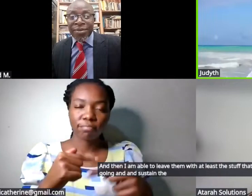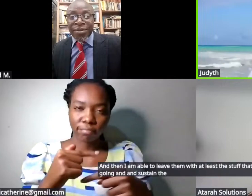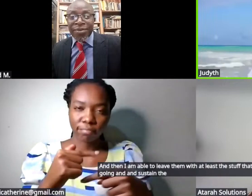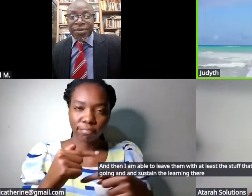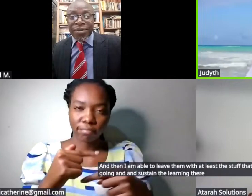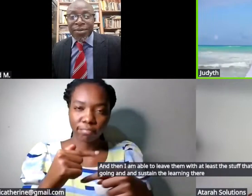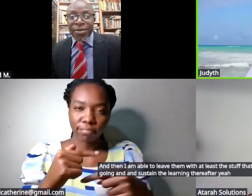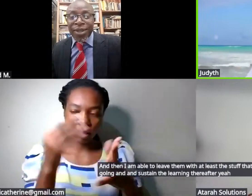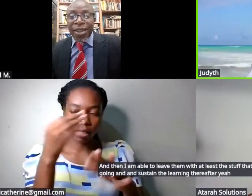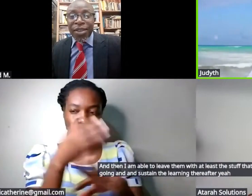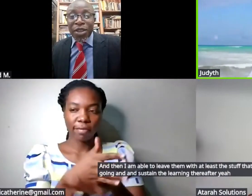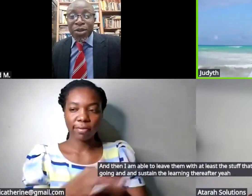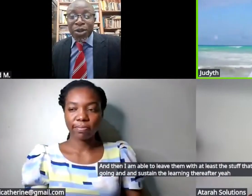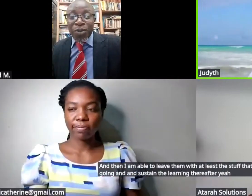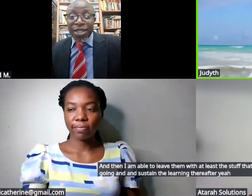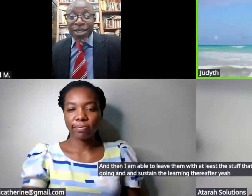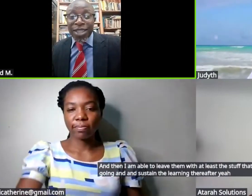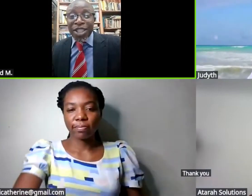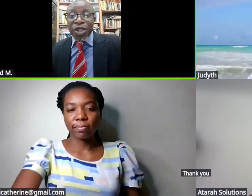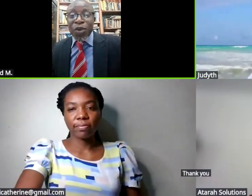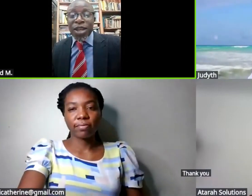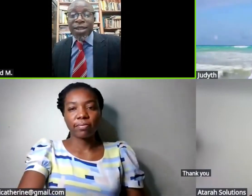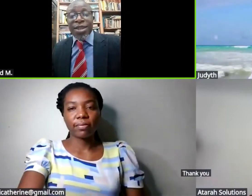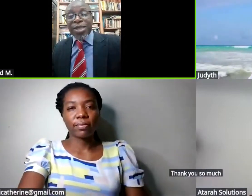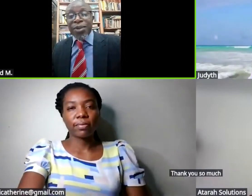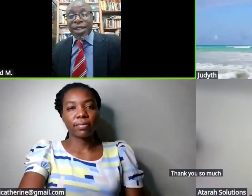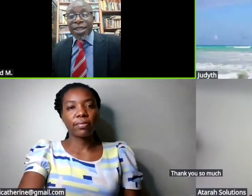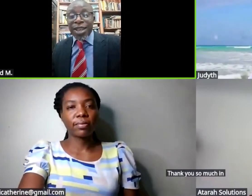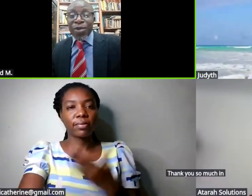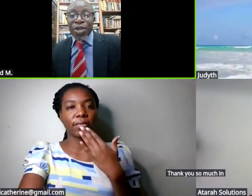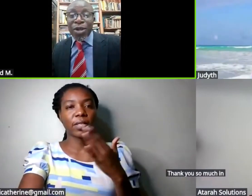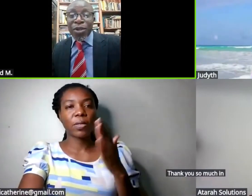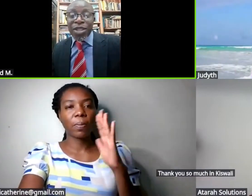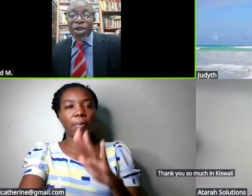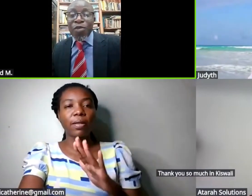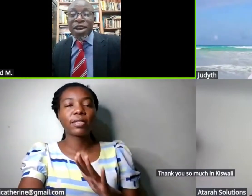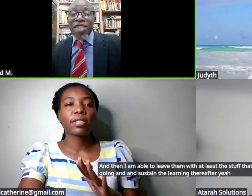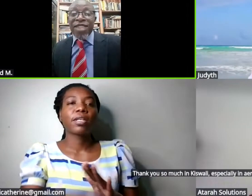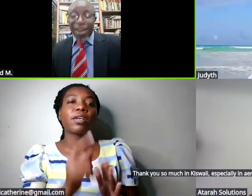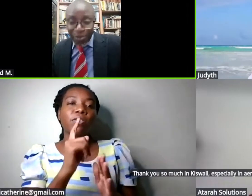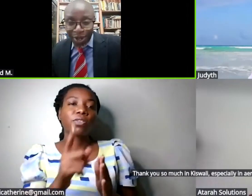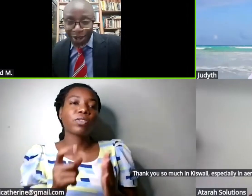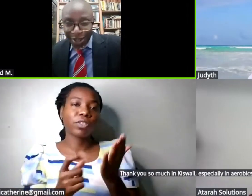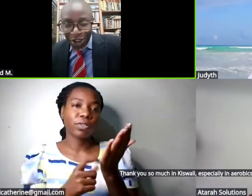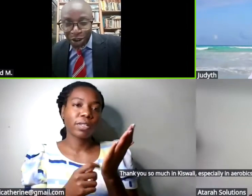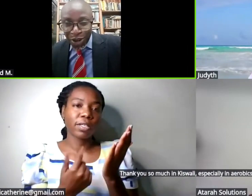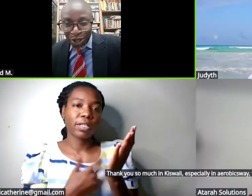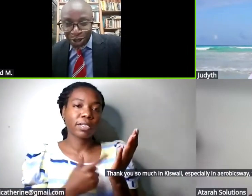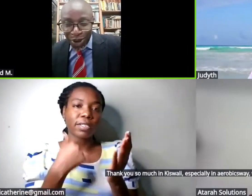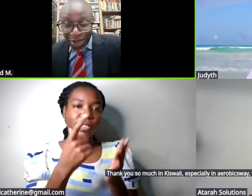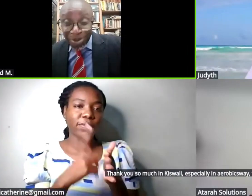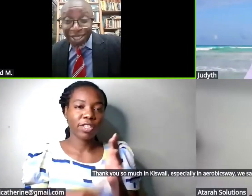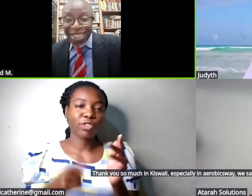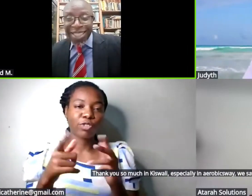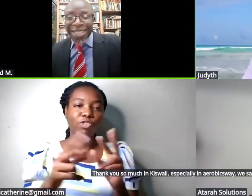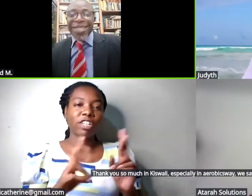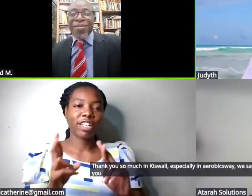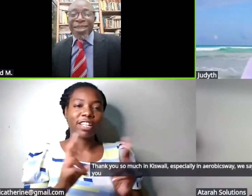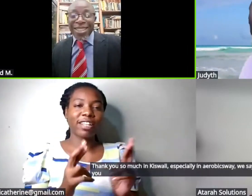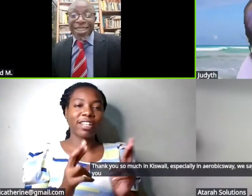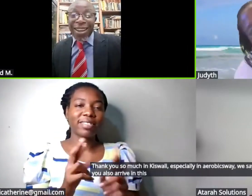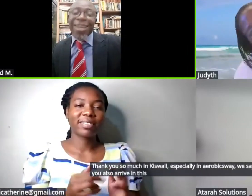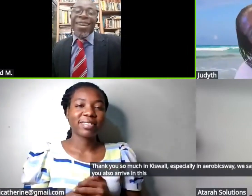Yeah. Thank you so much. In Kiswahili, especially in Nairobi Kiswahili, we say umeiva, meaning you're so right in